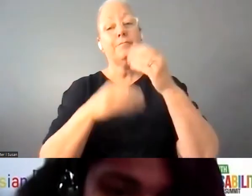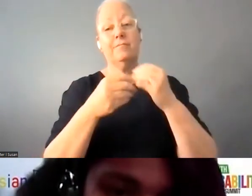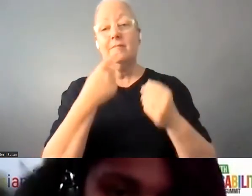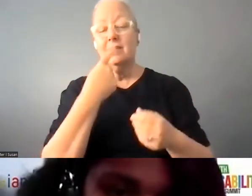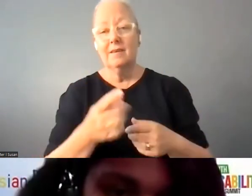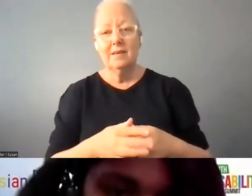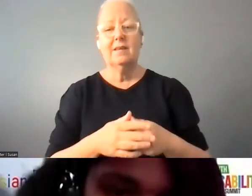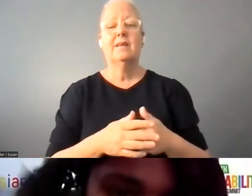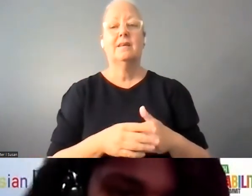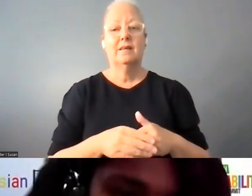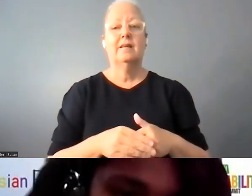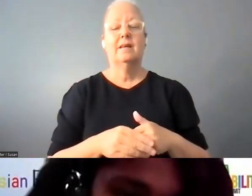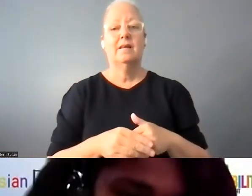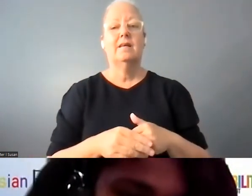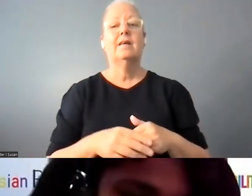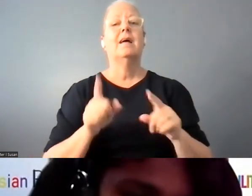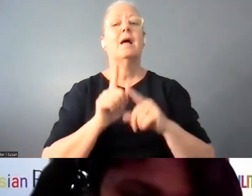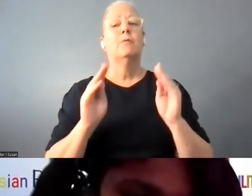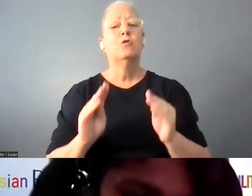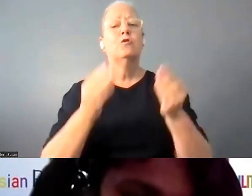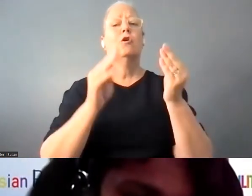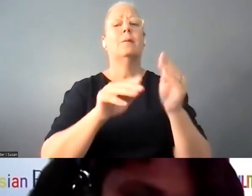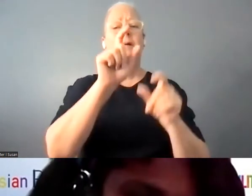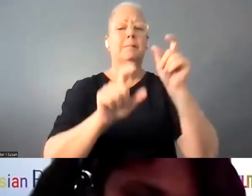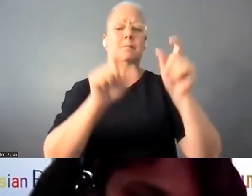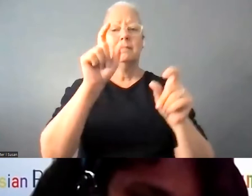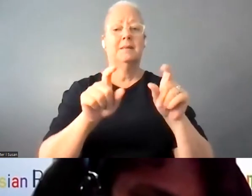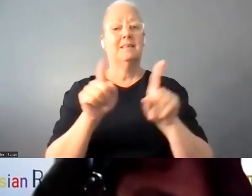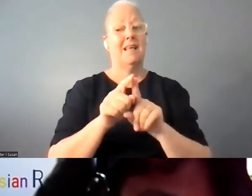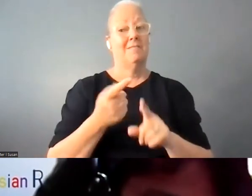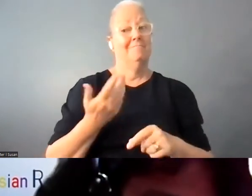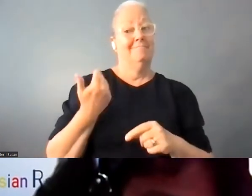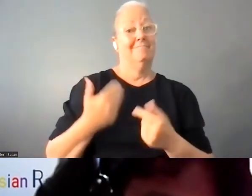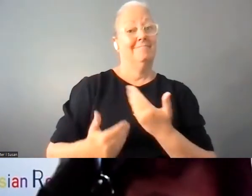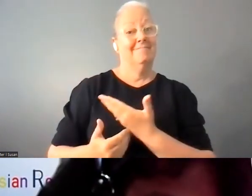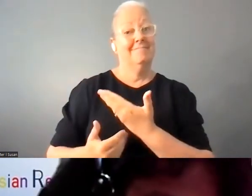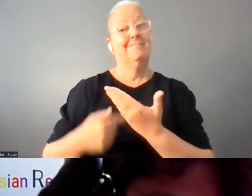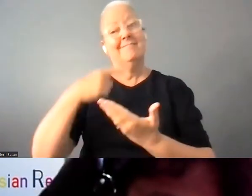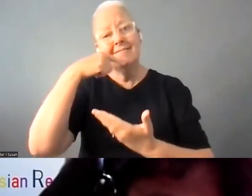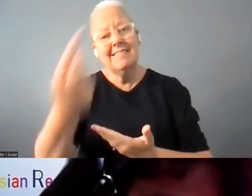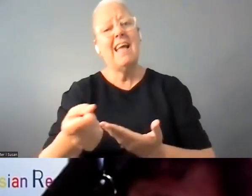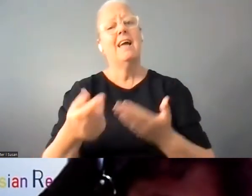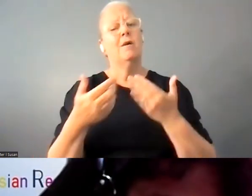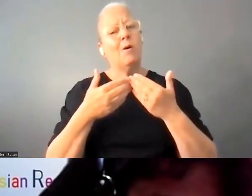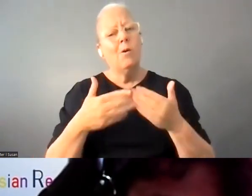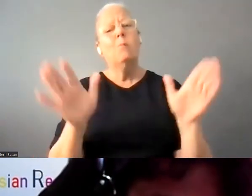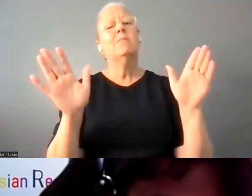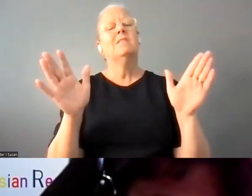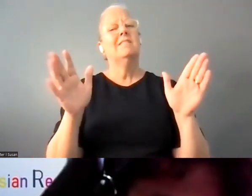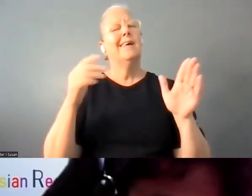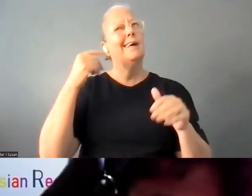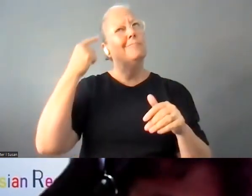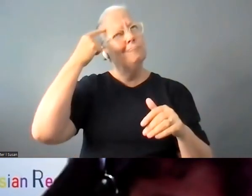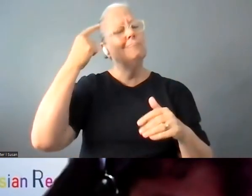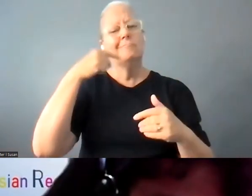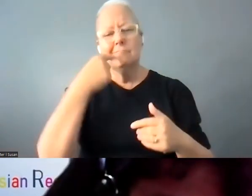Amulya and young people like Amulya speak up and express their thought, it only overwhelms me to